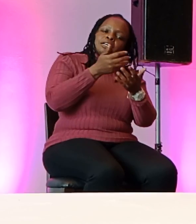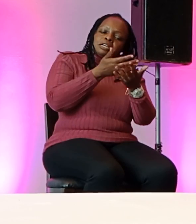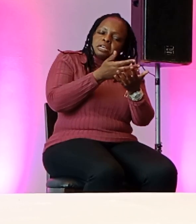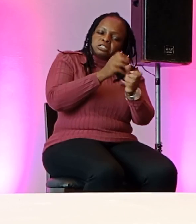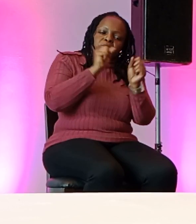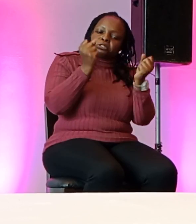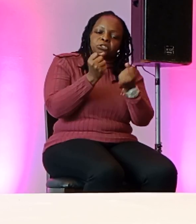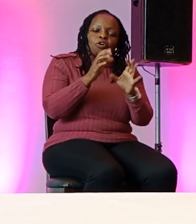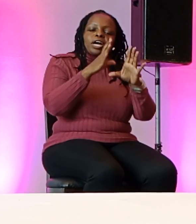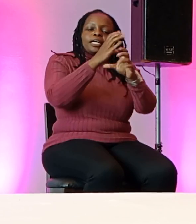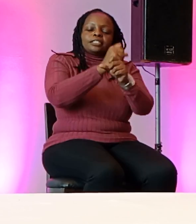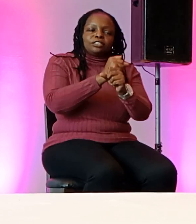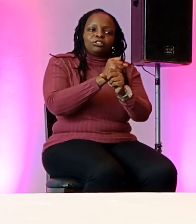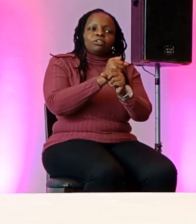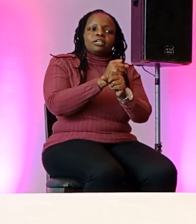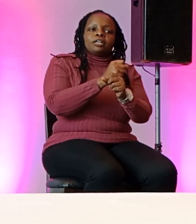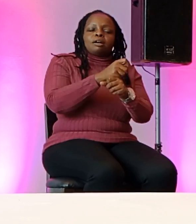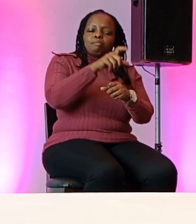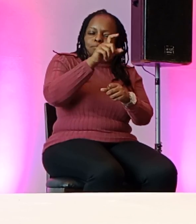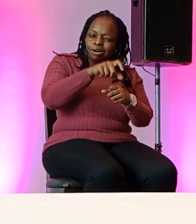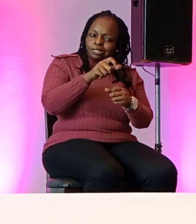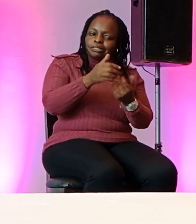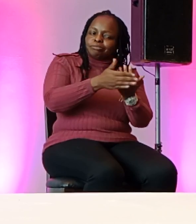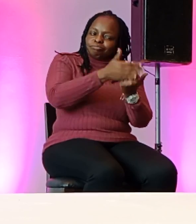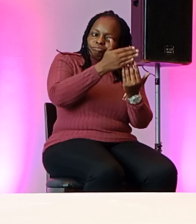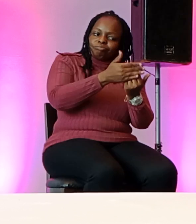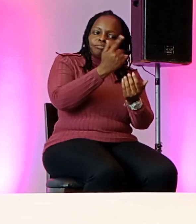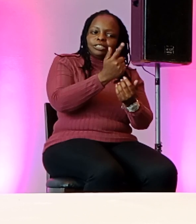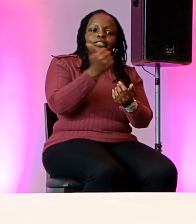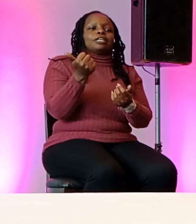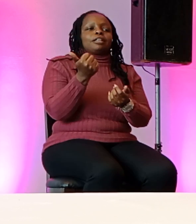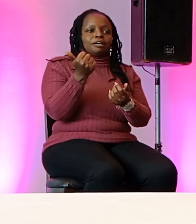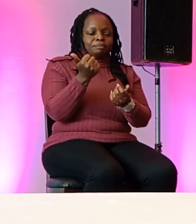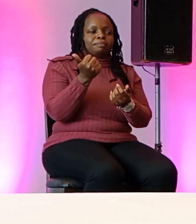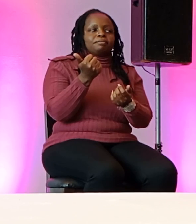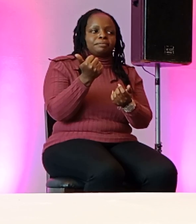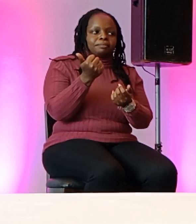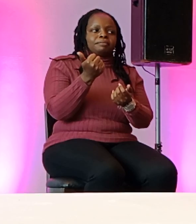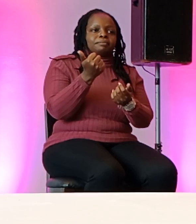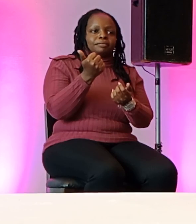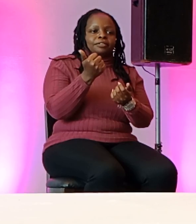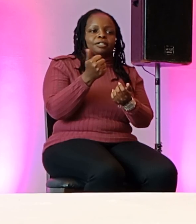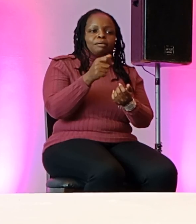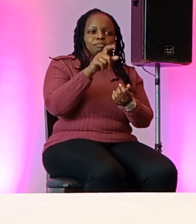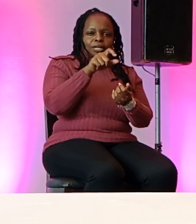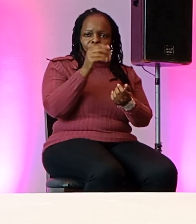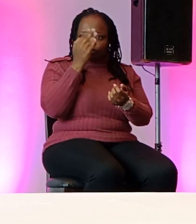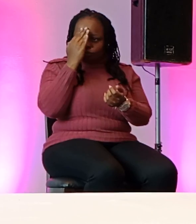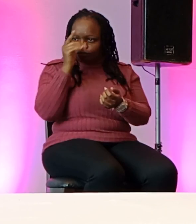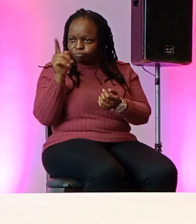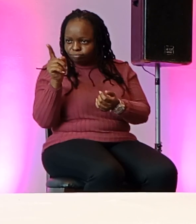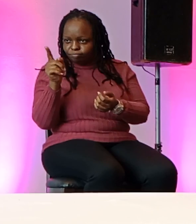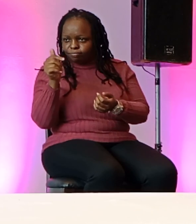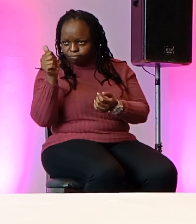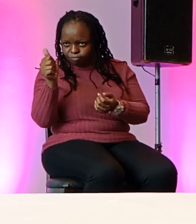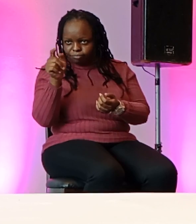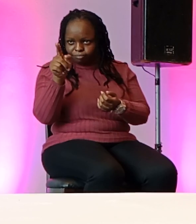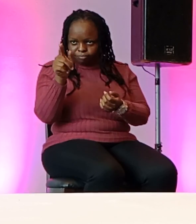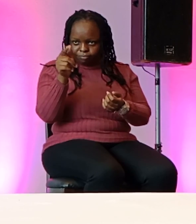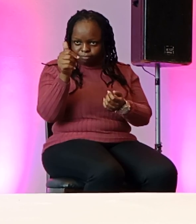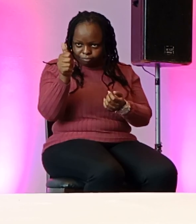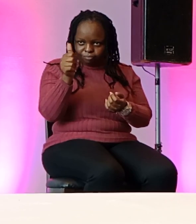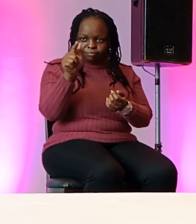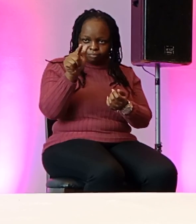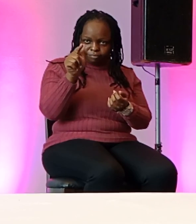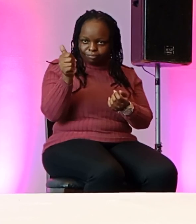the social organizations, let us be each other's keeper. Let us locate each other and